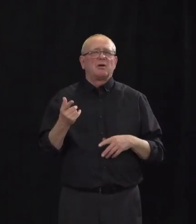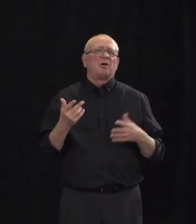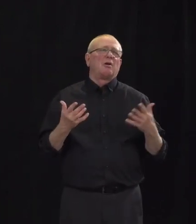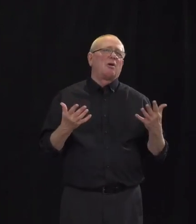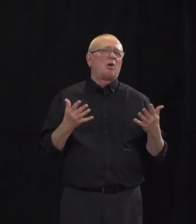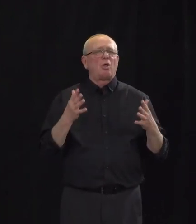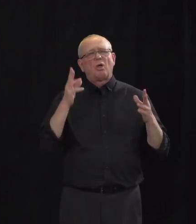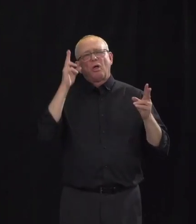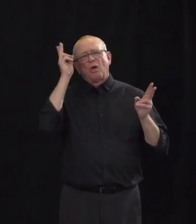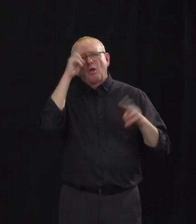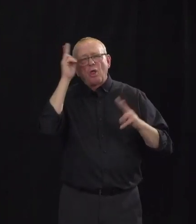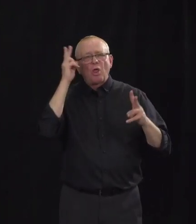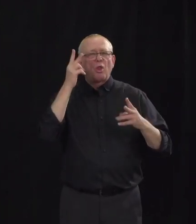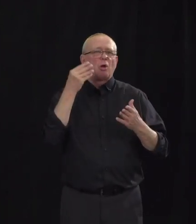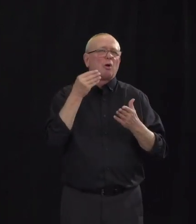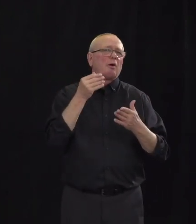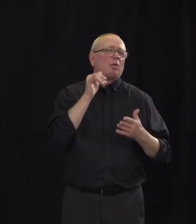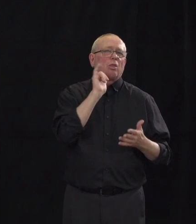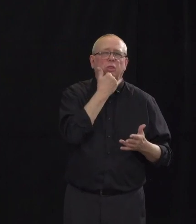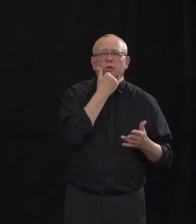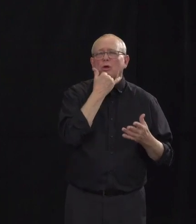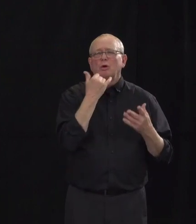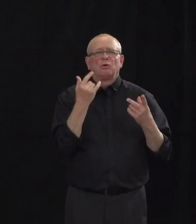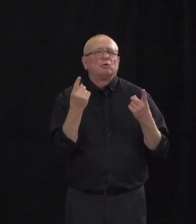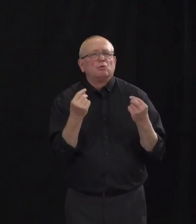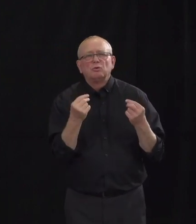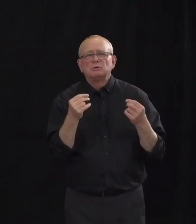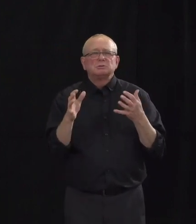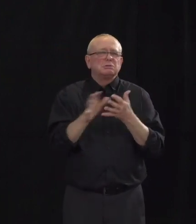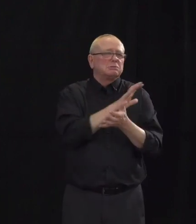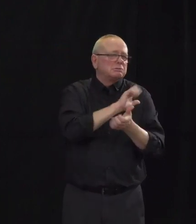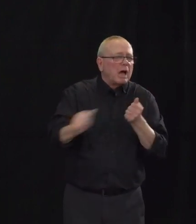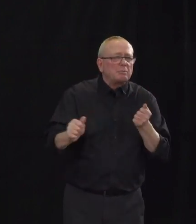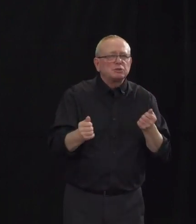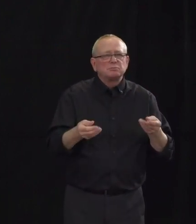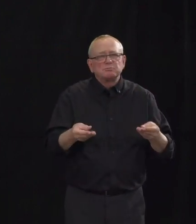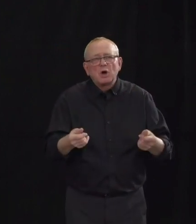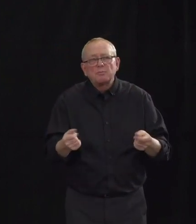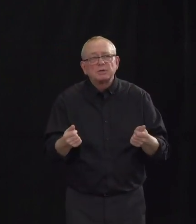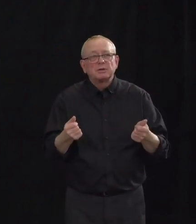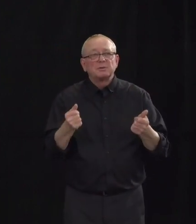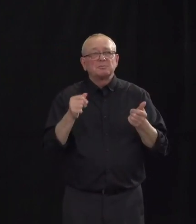want landlords to understand that they can still protect the value of their property from